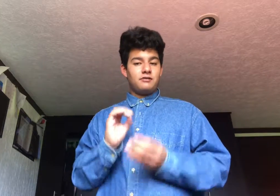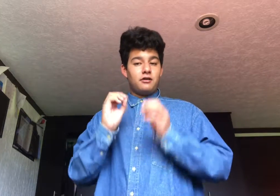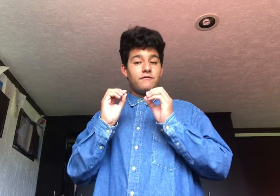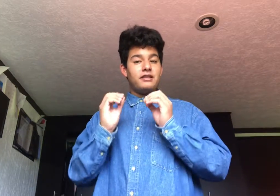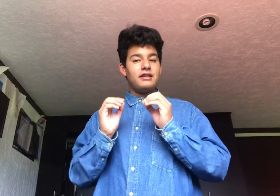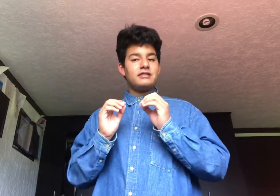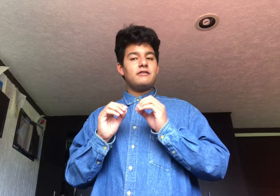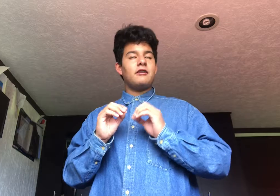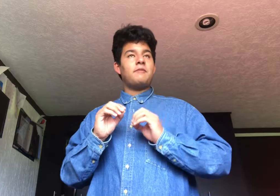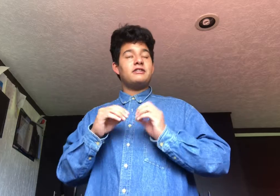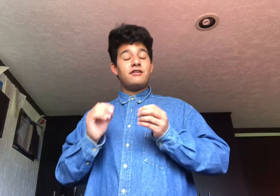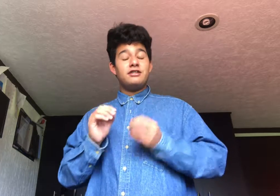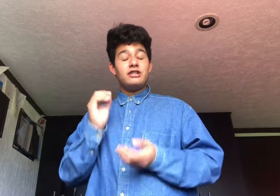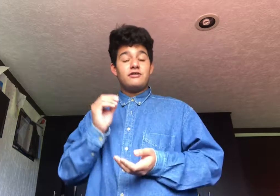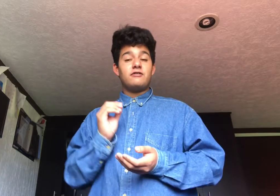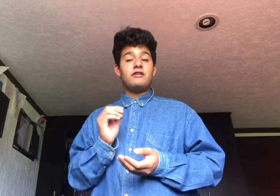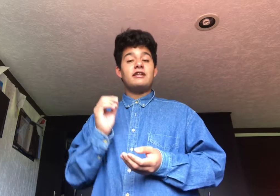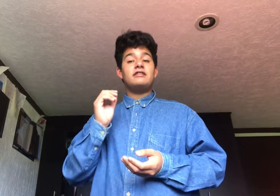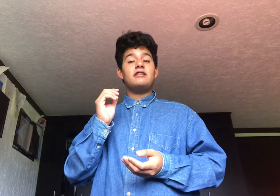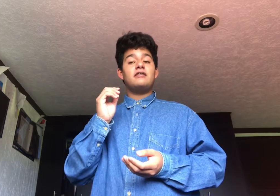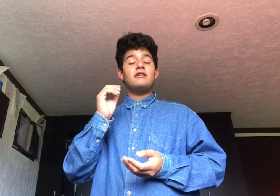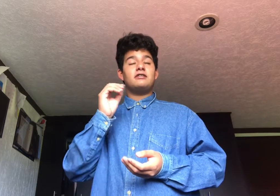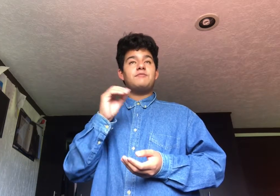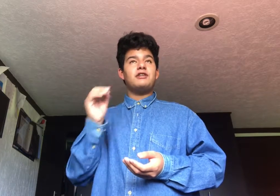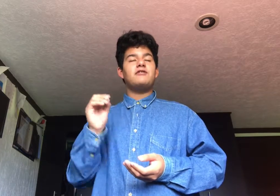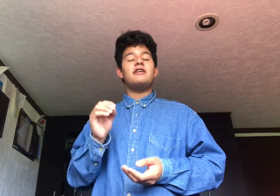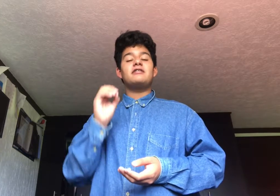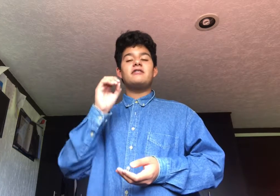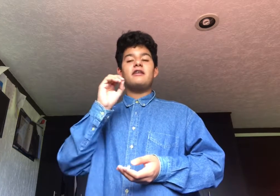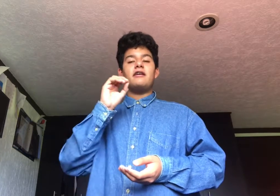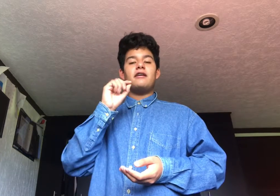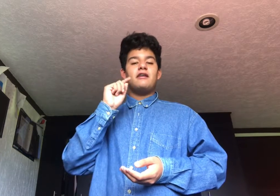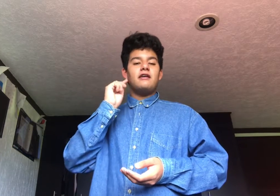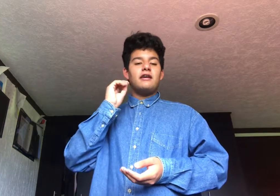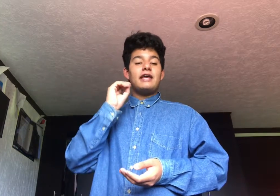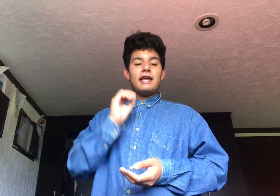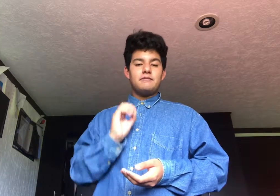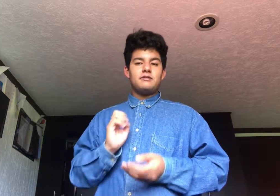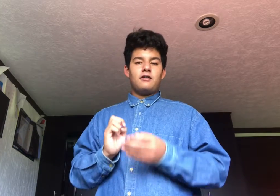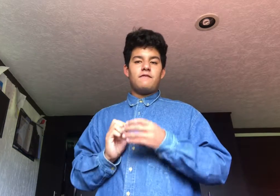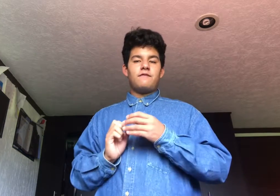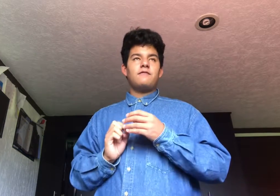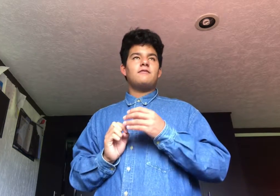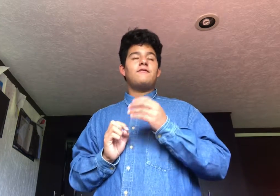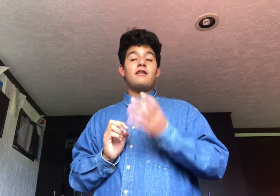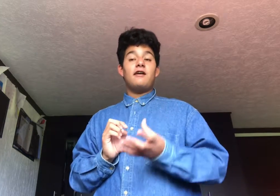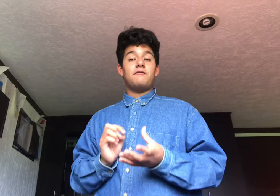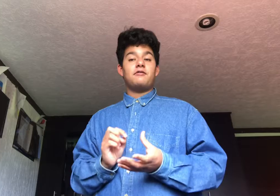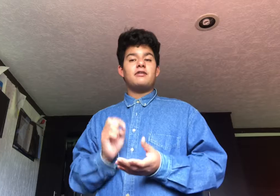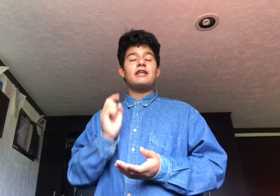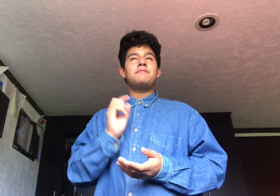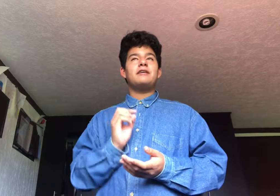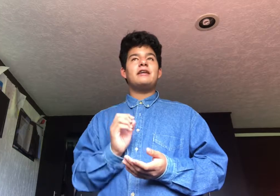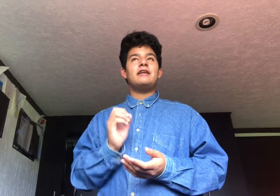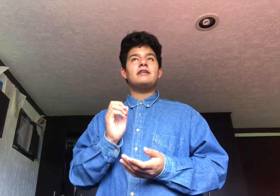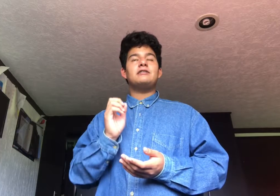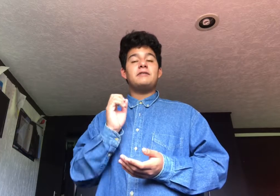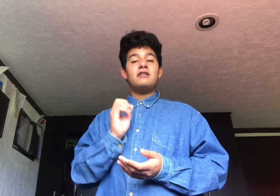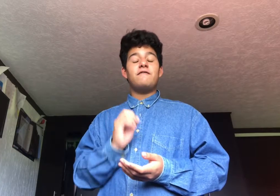of this particular gender, it's the subgender, it's the games of Fallout, especially